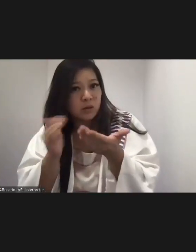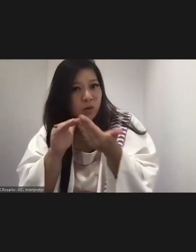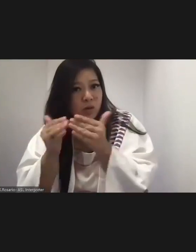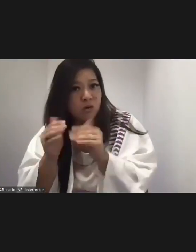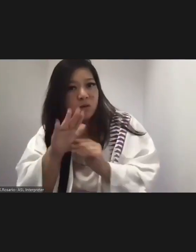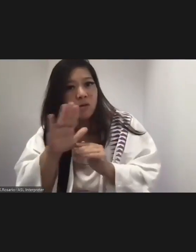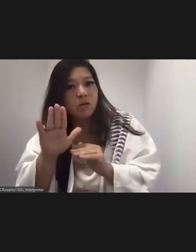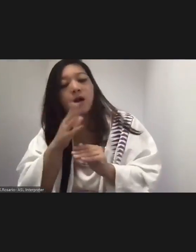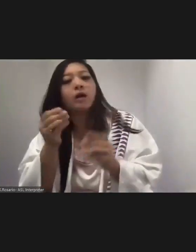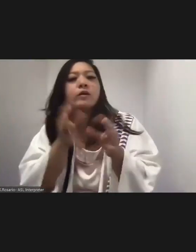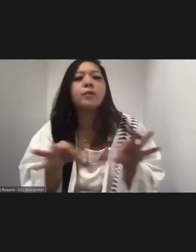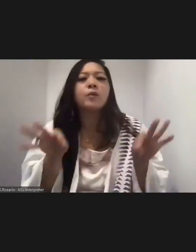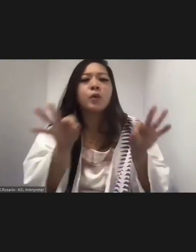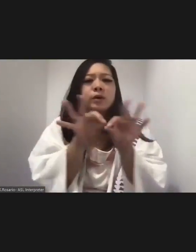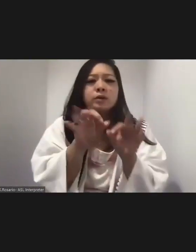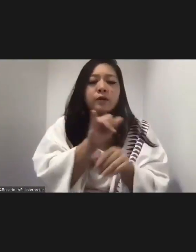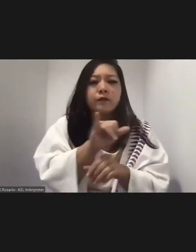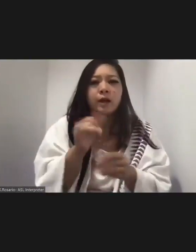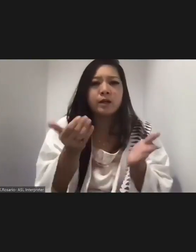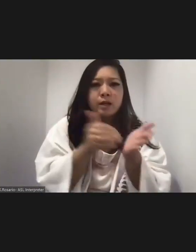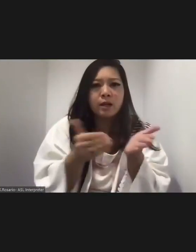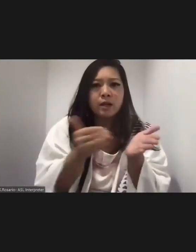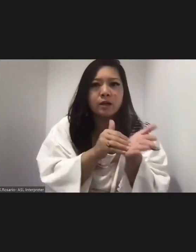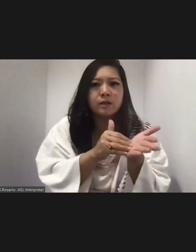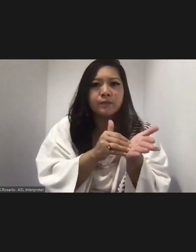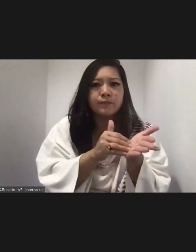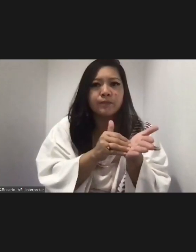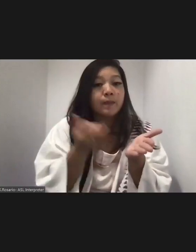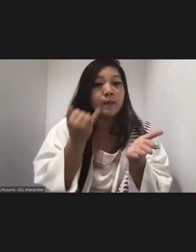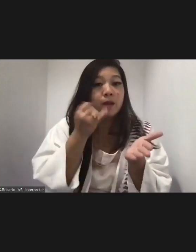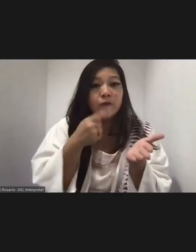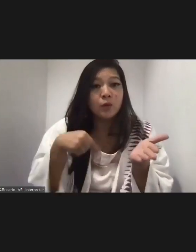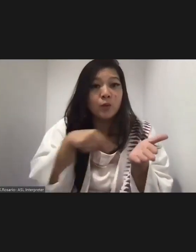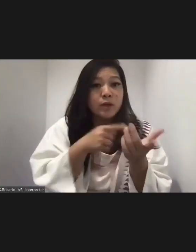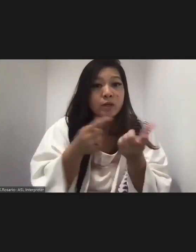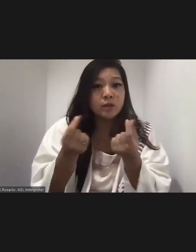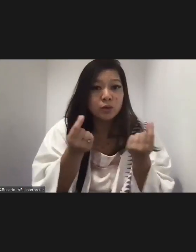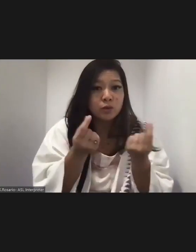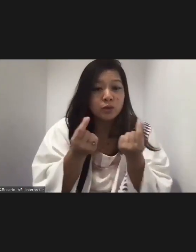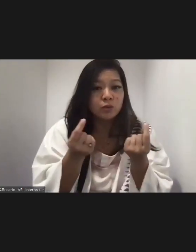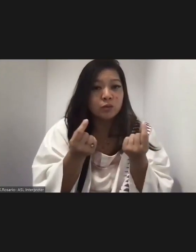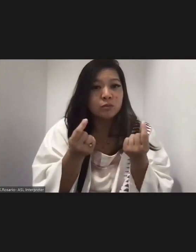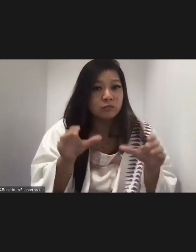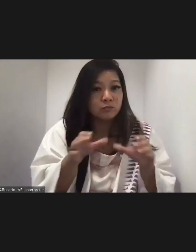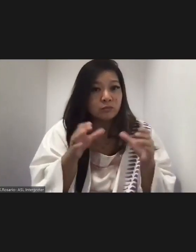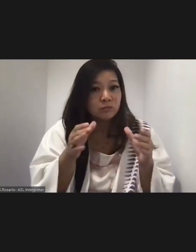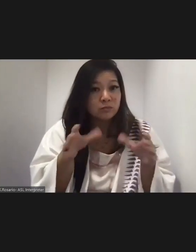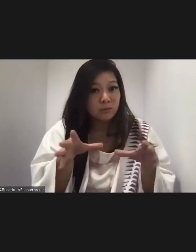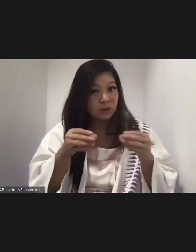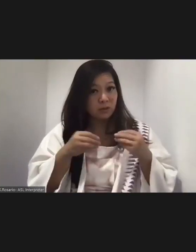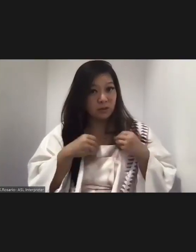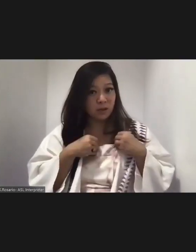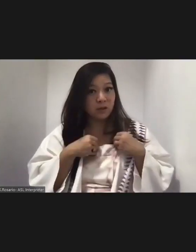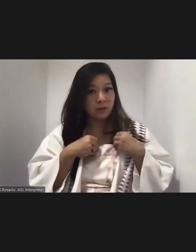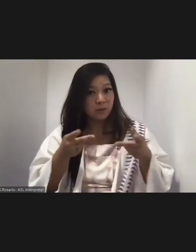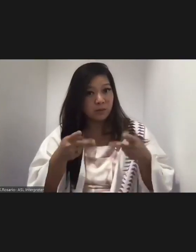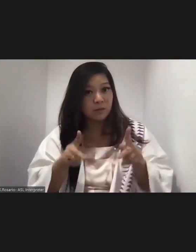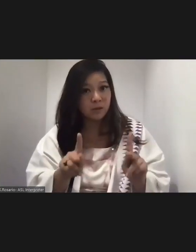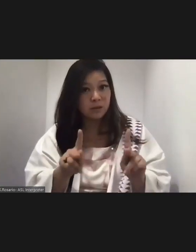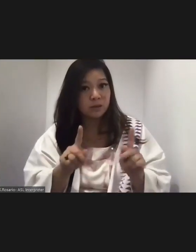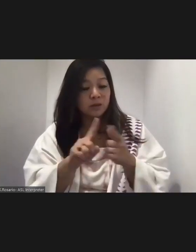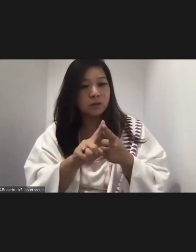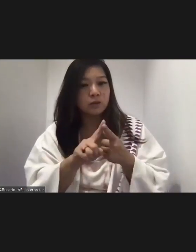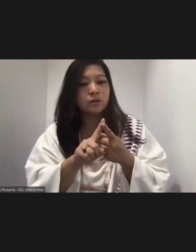the importance of that is if we do allow opportunities